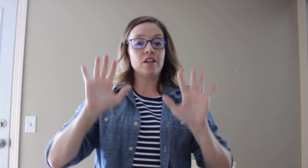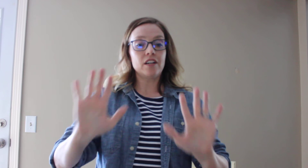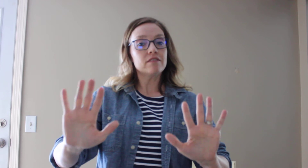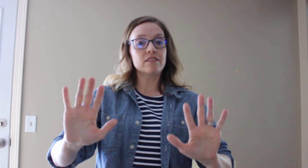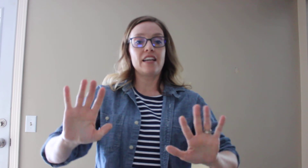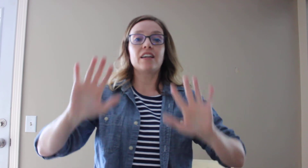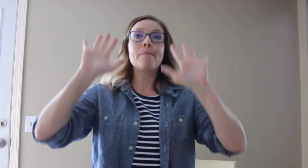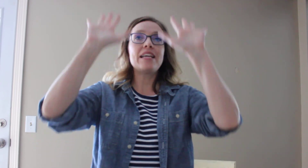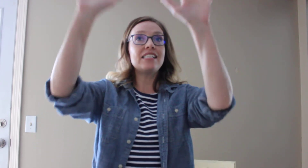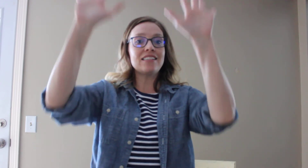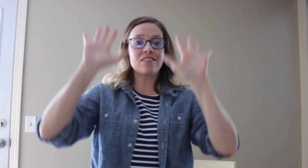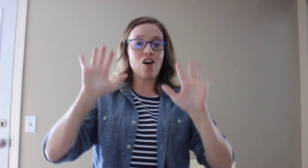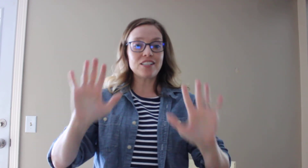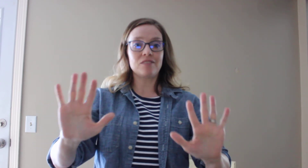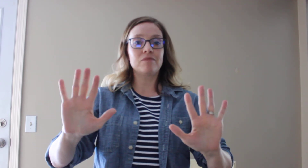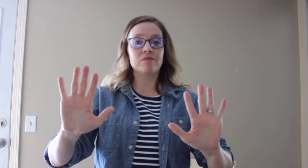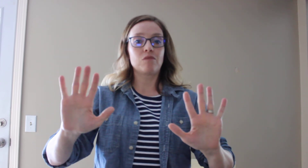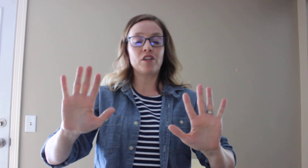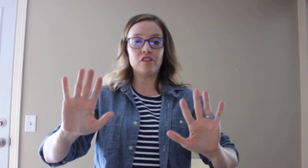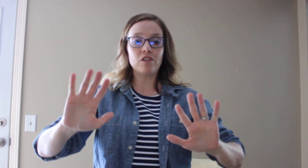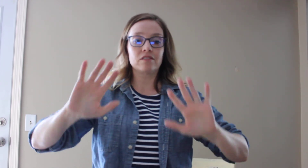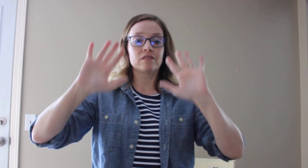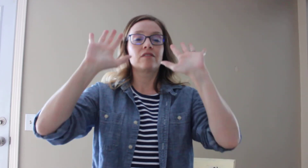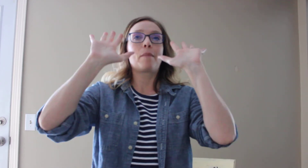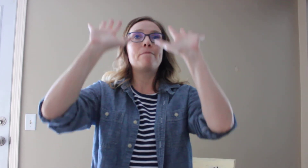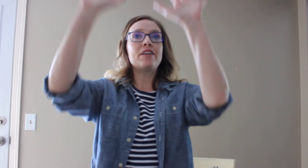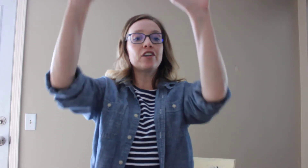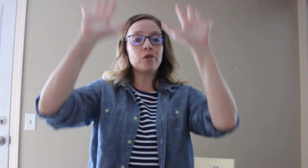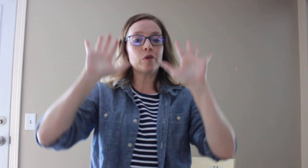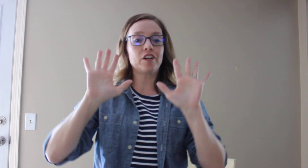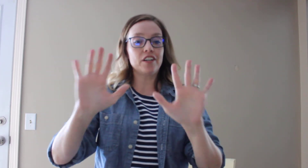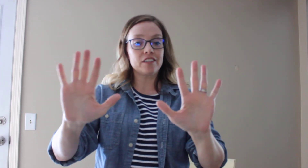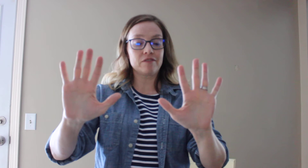worker, like amazing, awesome, wonderful. Miracle worker.